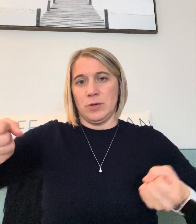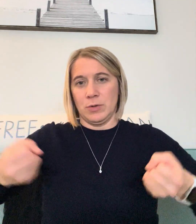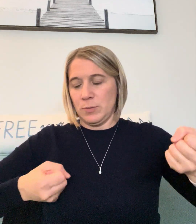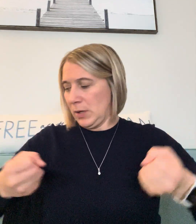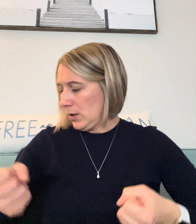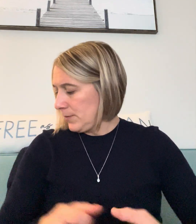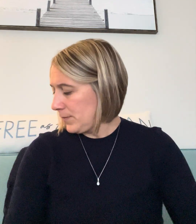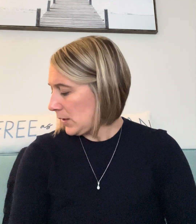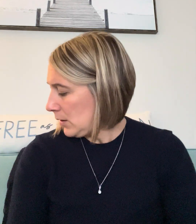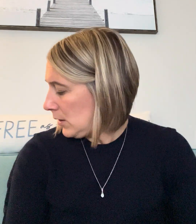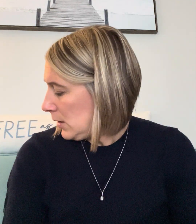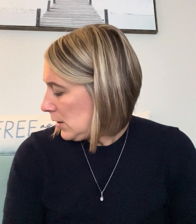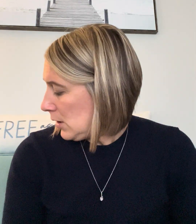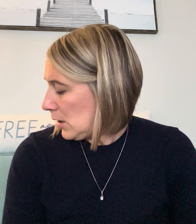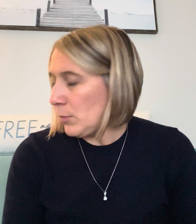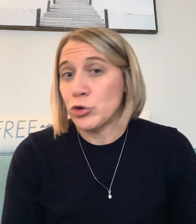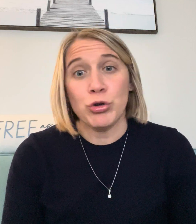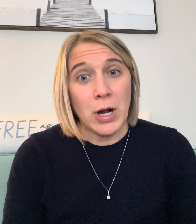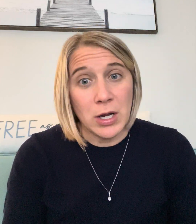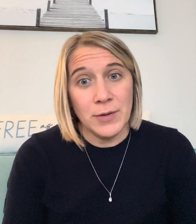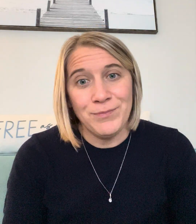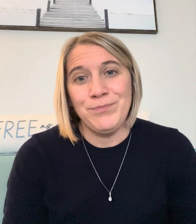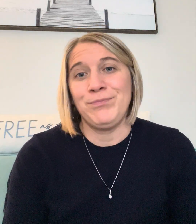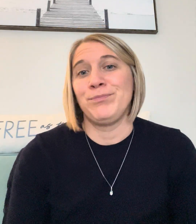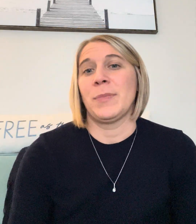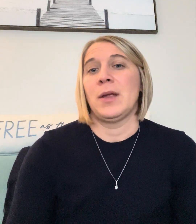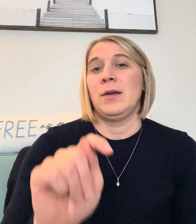much bigger. Truck.